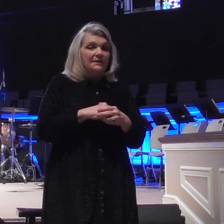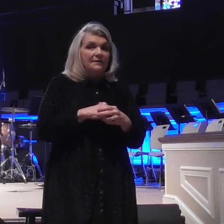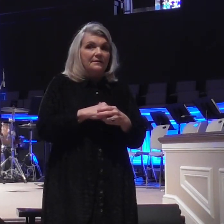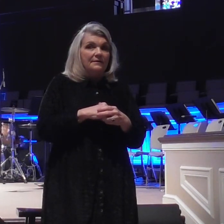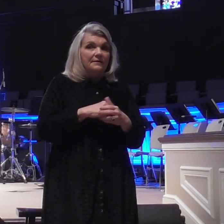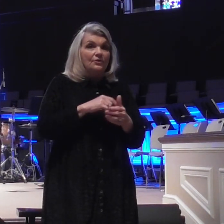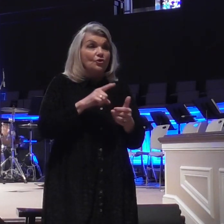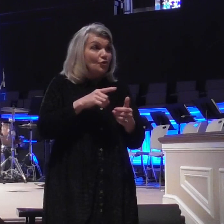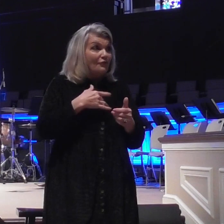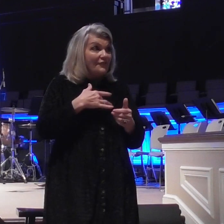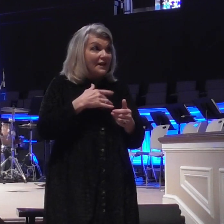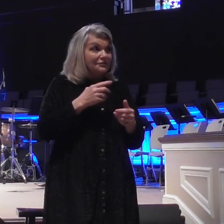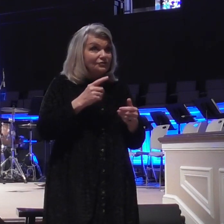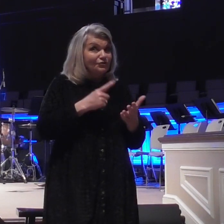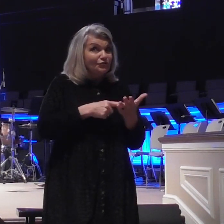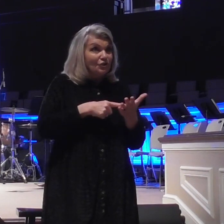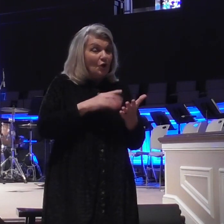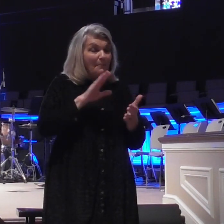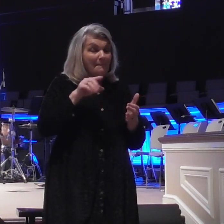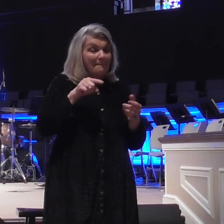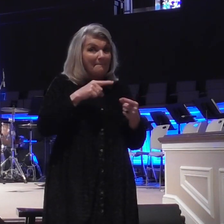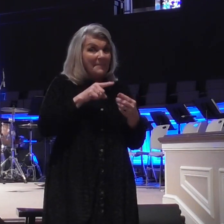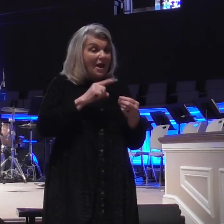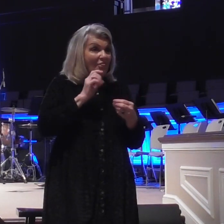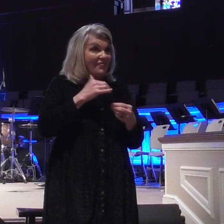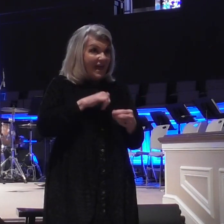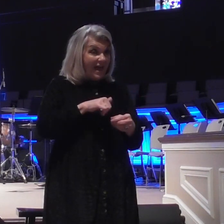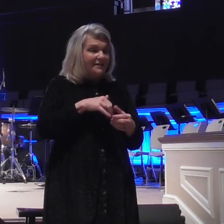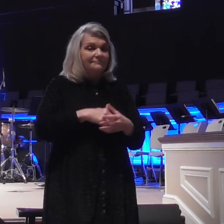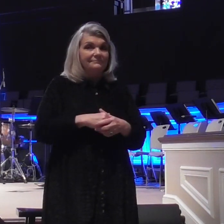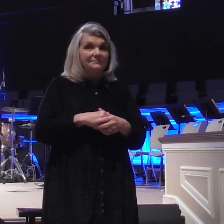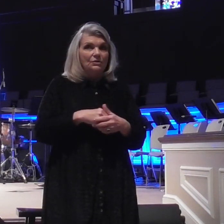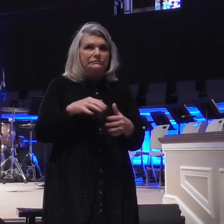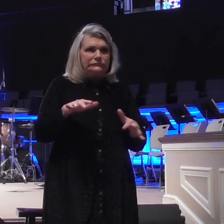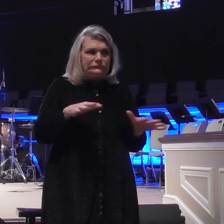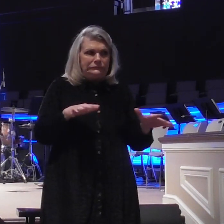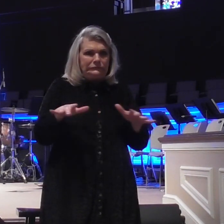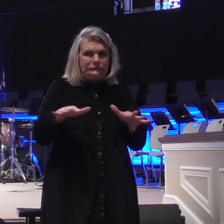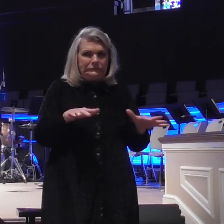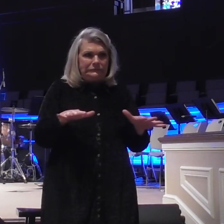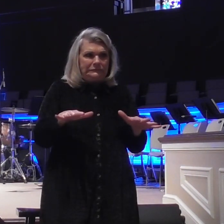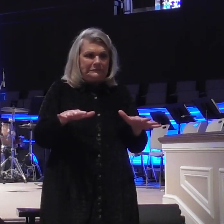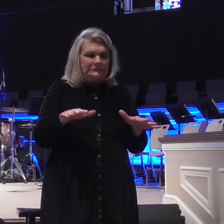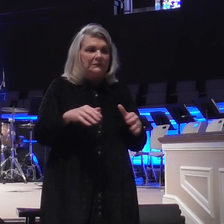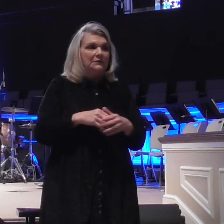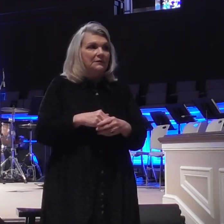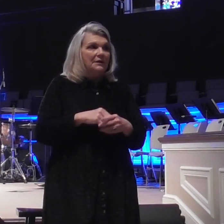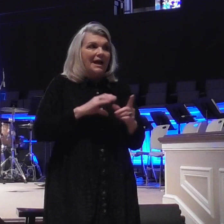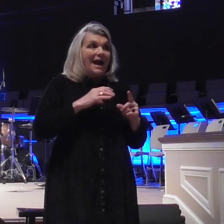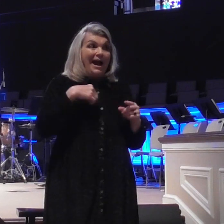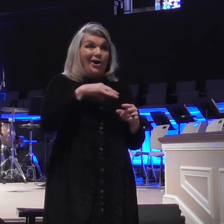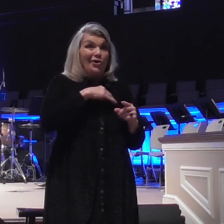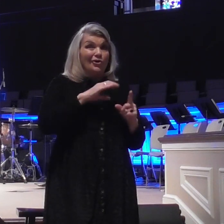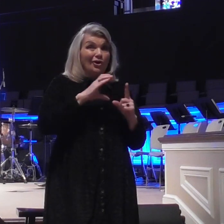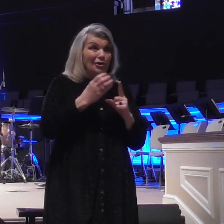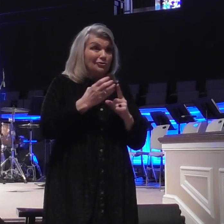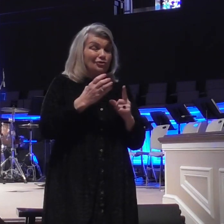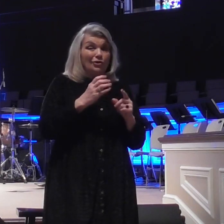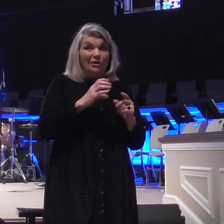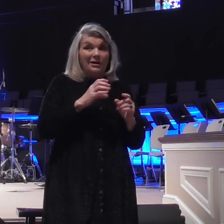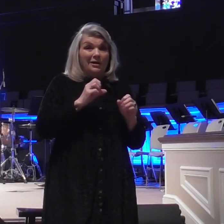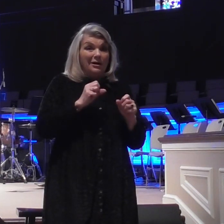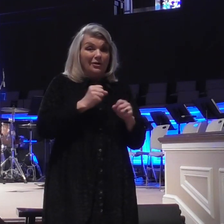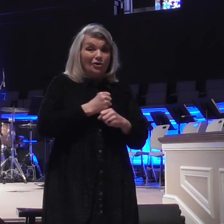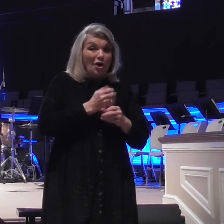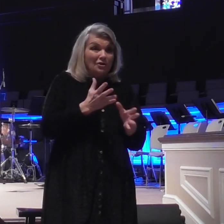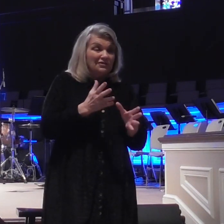and excited. No, you can feel the tension level go up. People are feel the nervousness about that. It may cause a whole